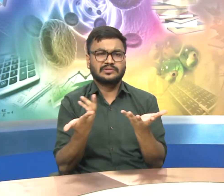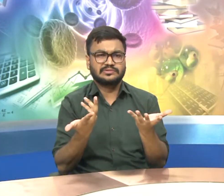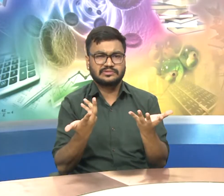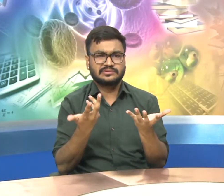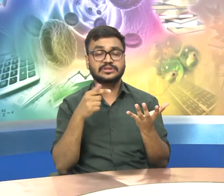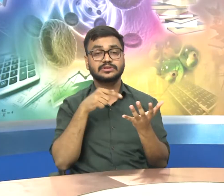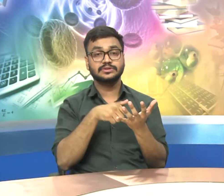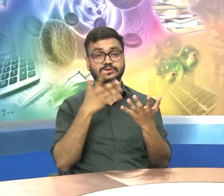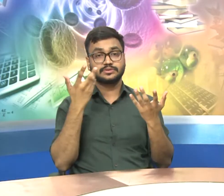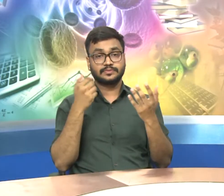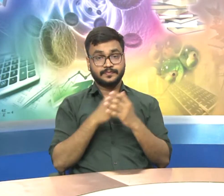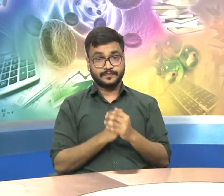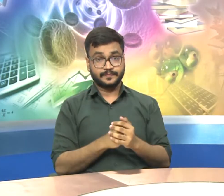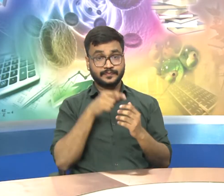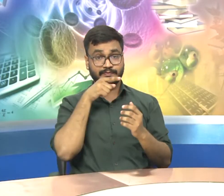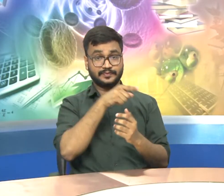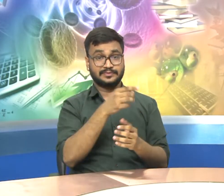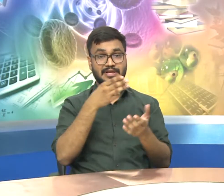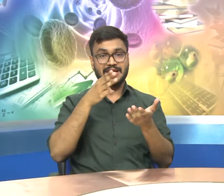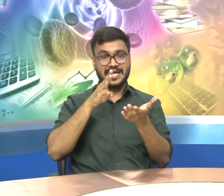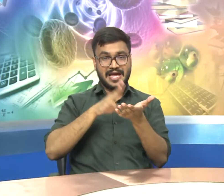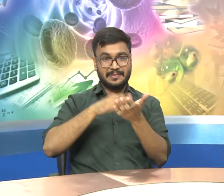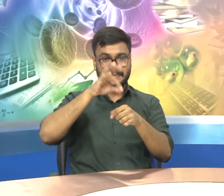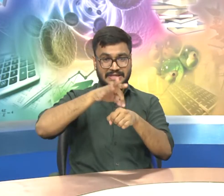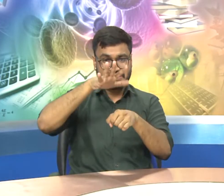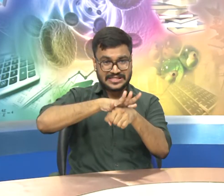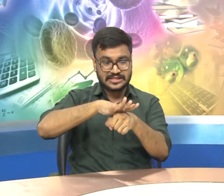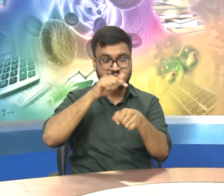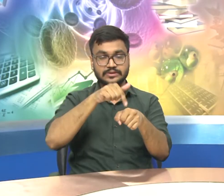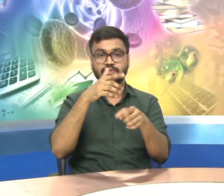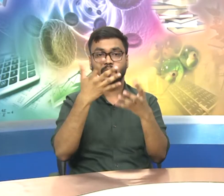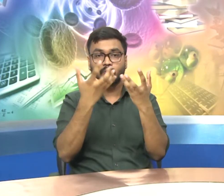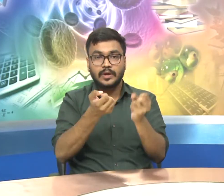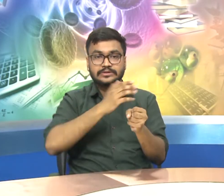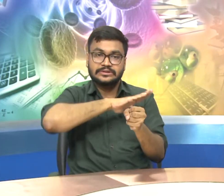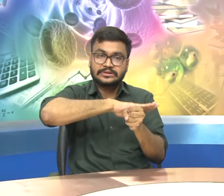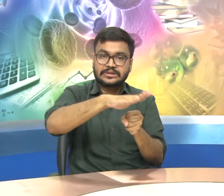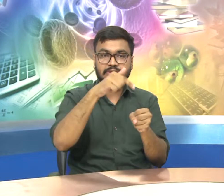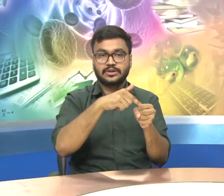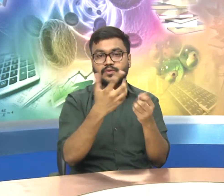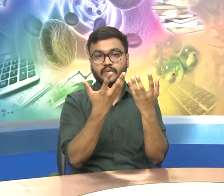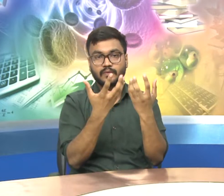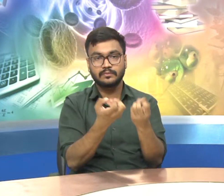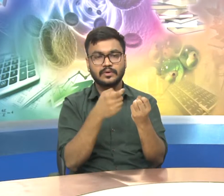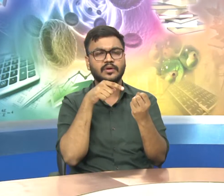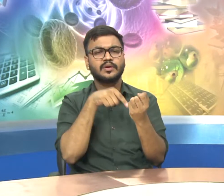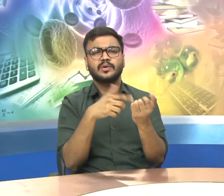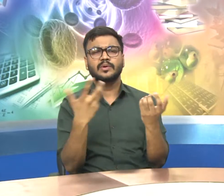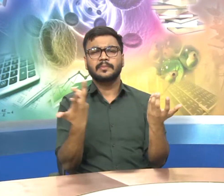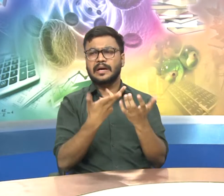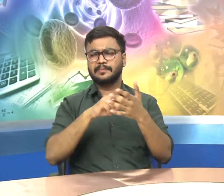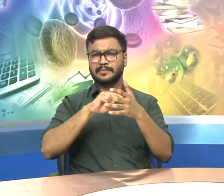So, what happens when DDT is sprayed? When DDT is sprayed,